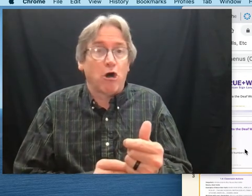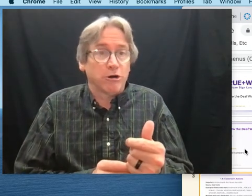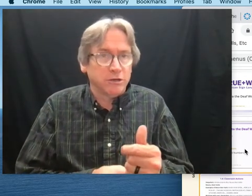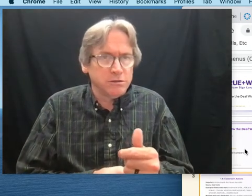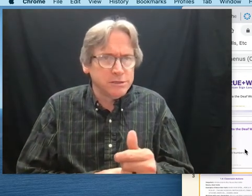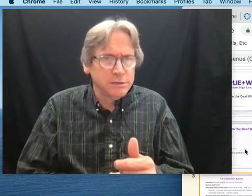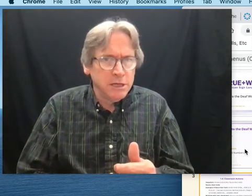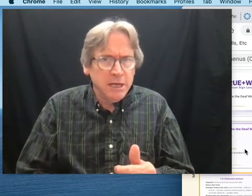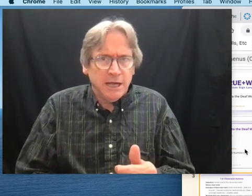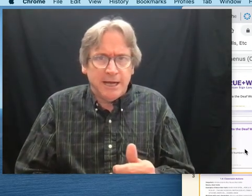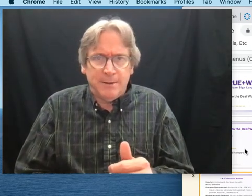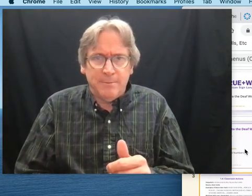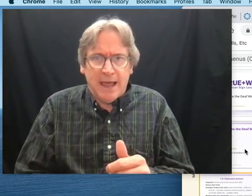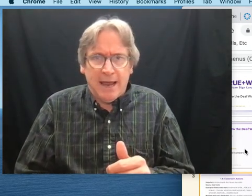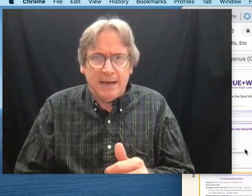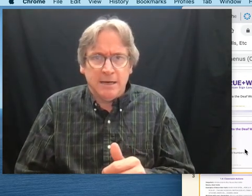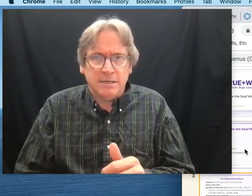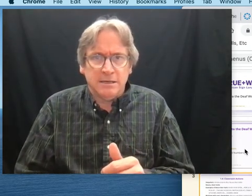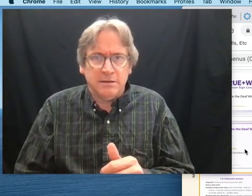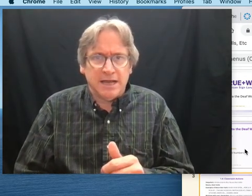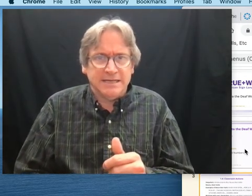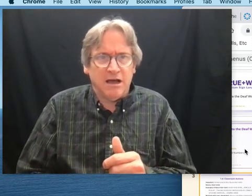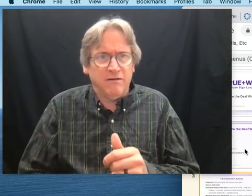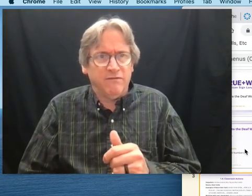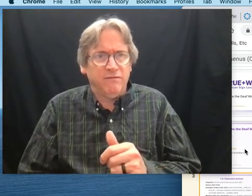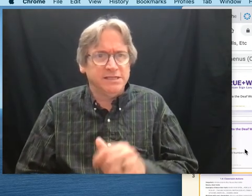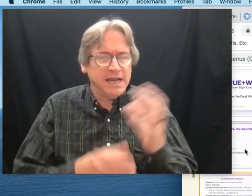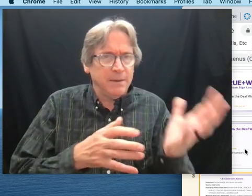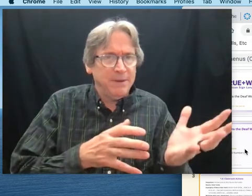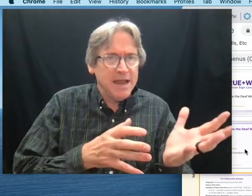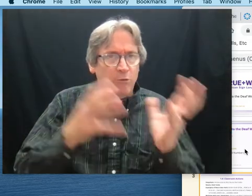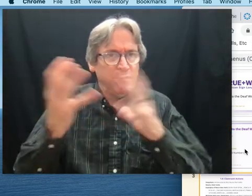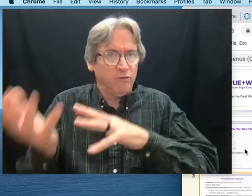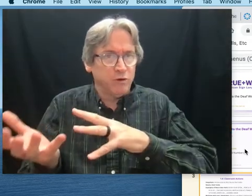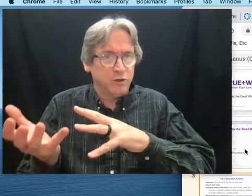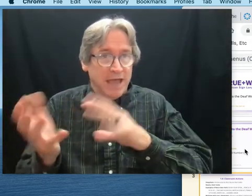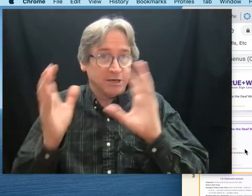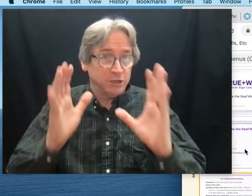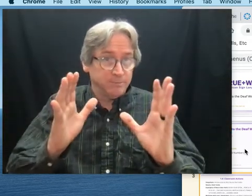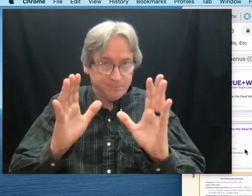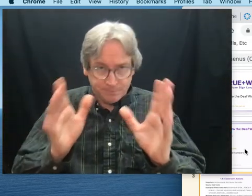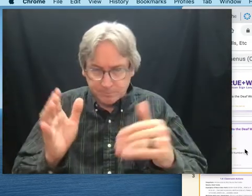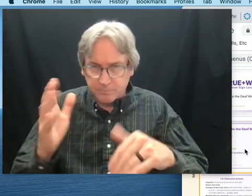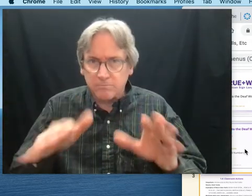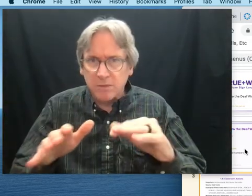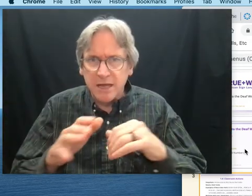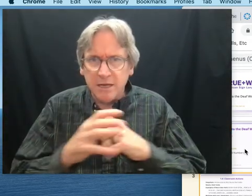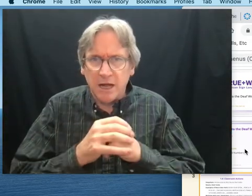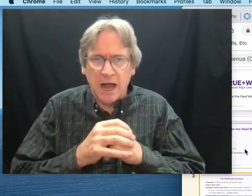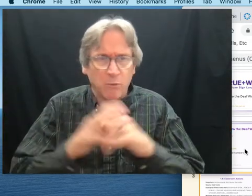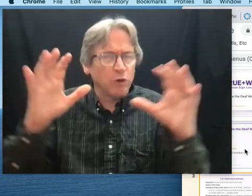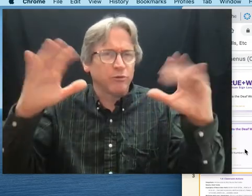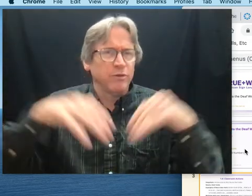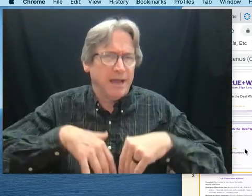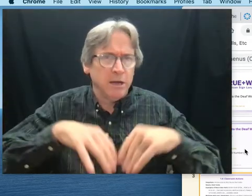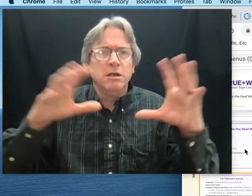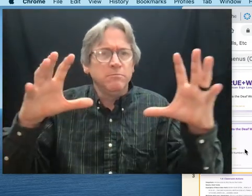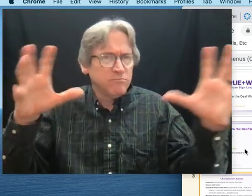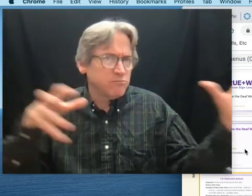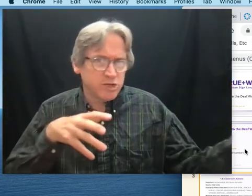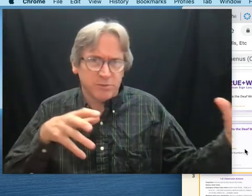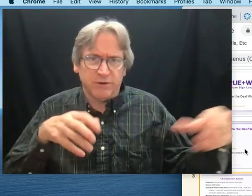with articles um and the idea of setting up a noun before you show the action and uh i will go through